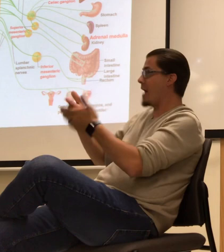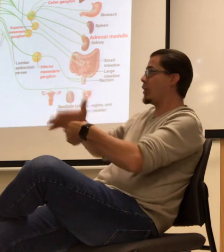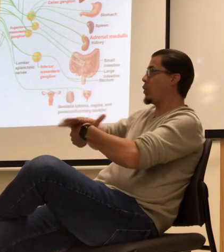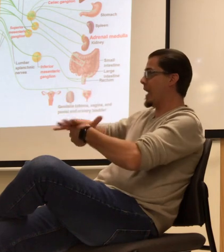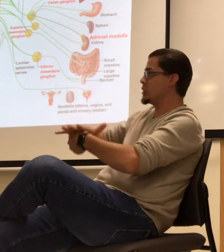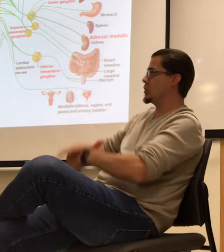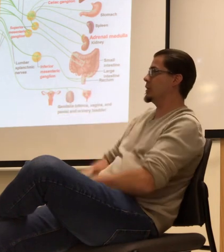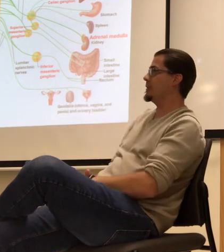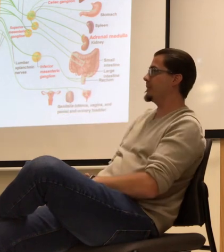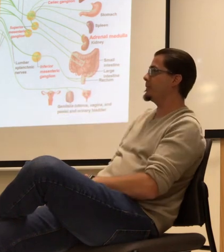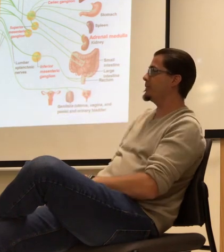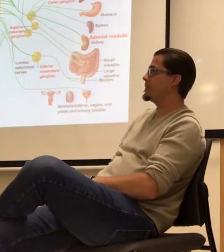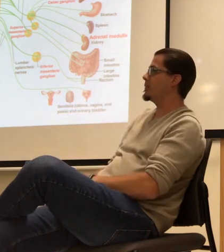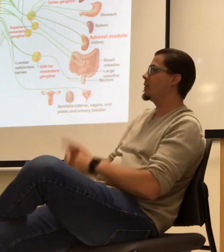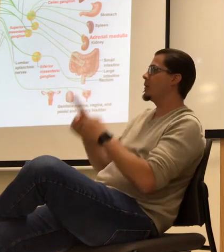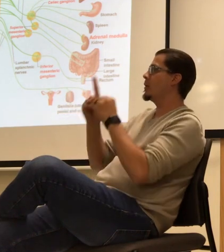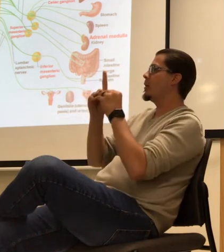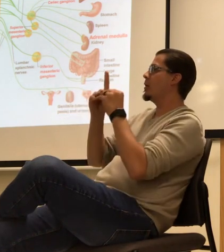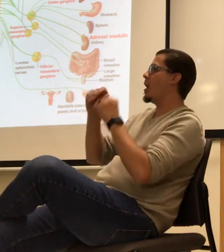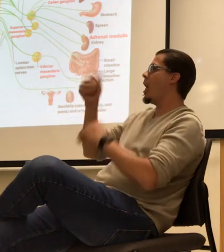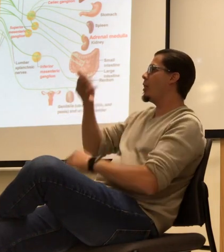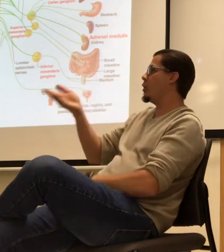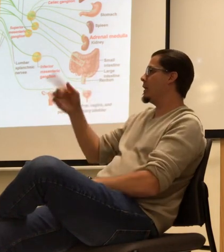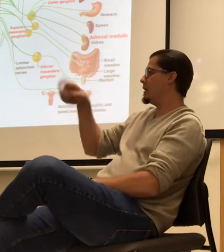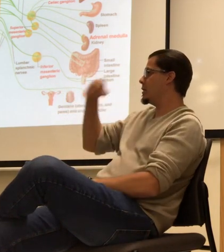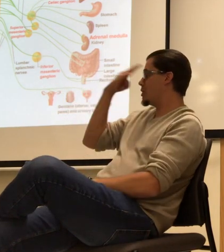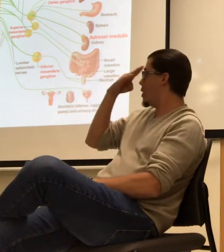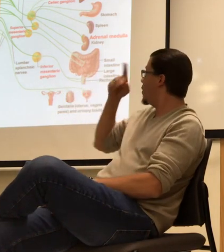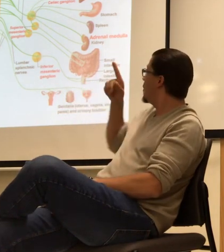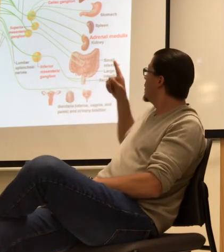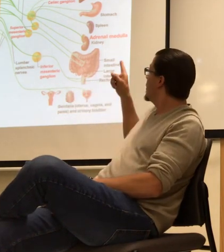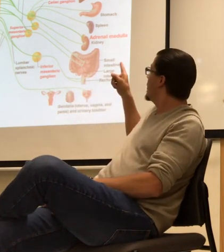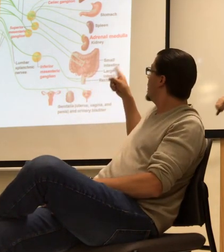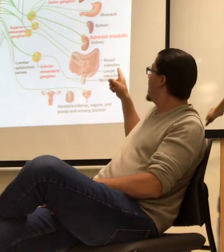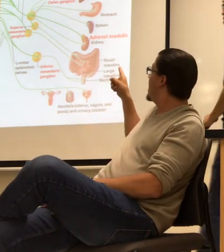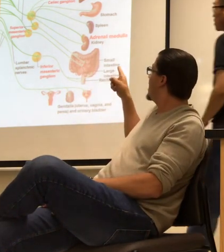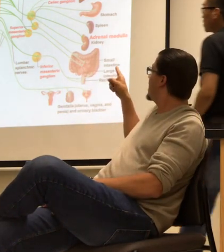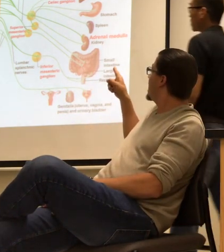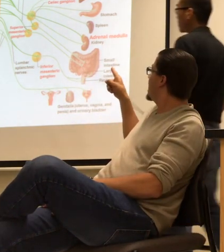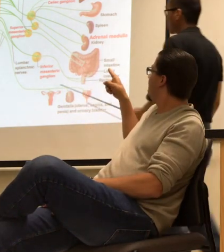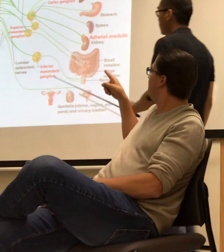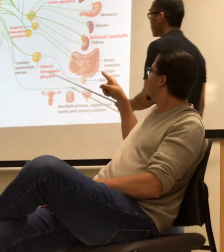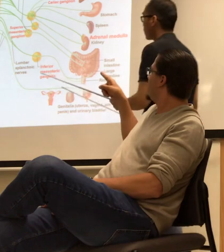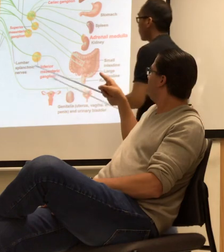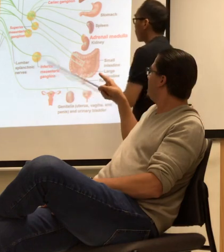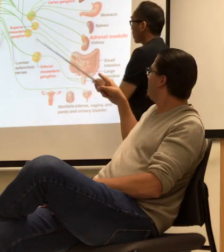The other thing you gotta know is this term here, this blank linked nerves.